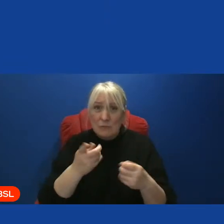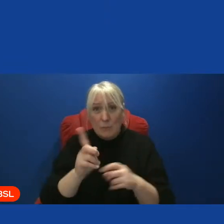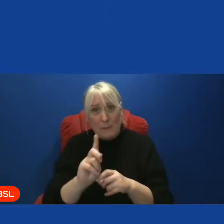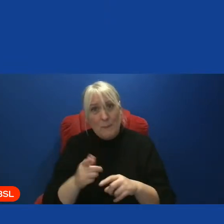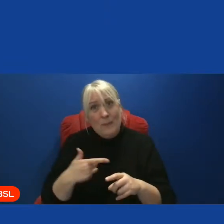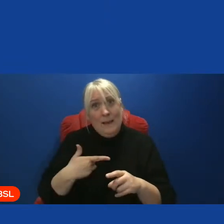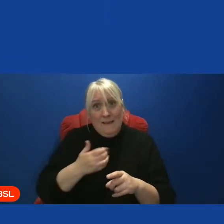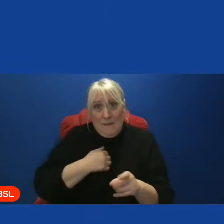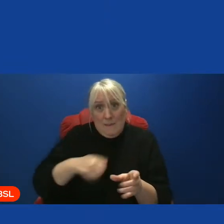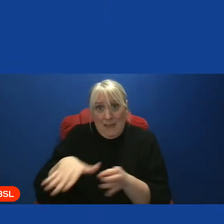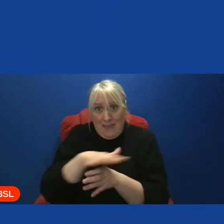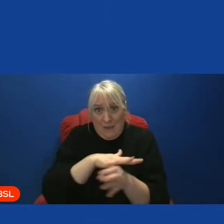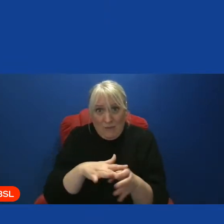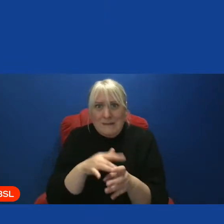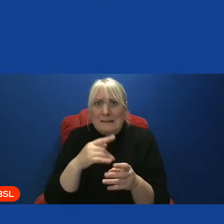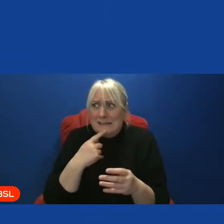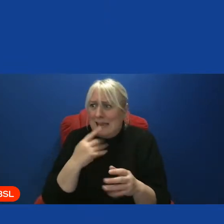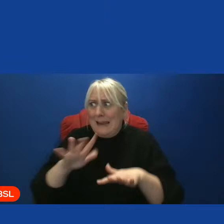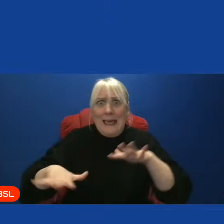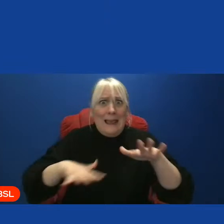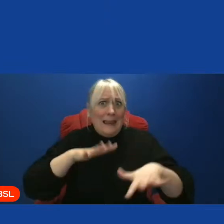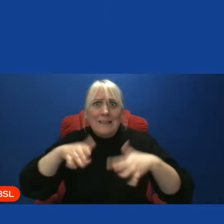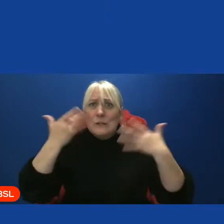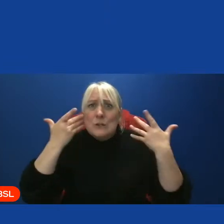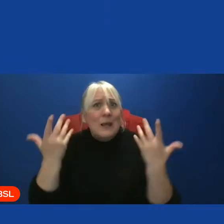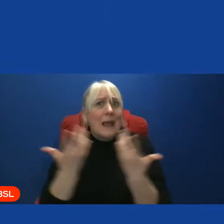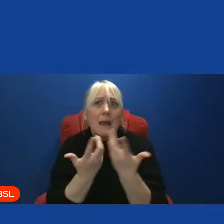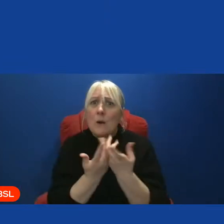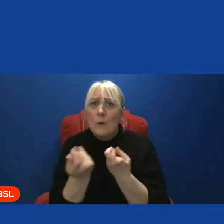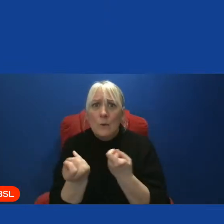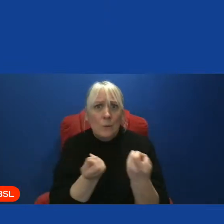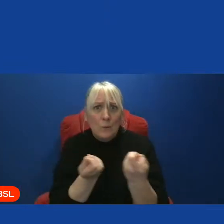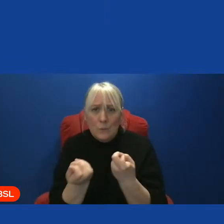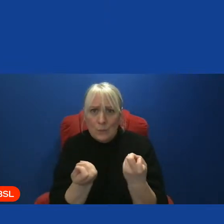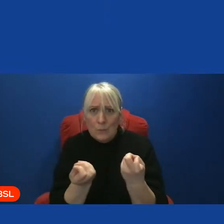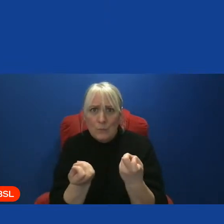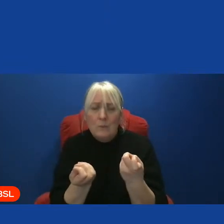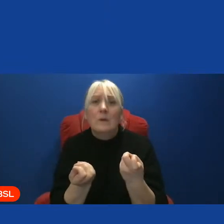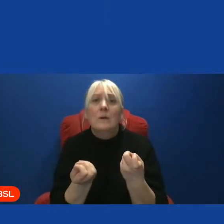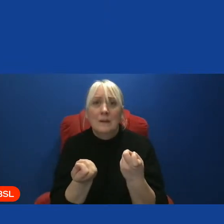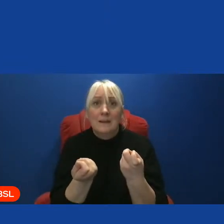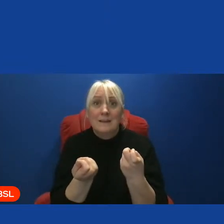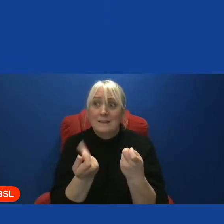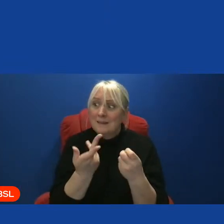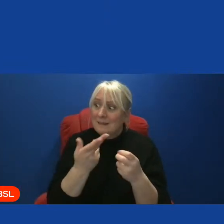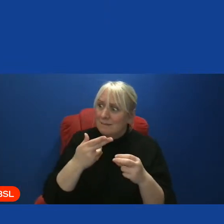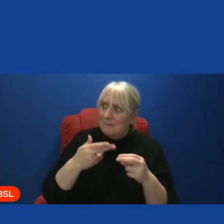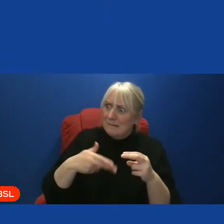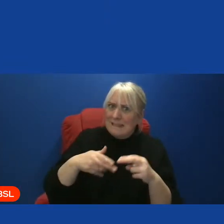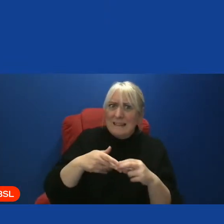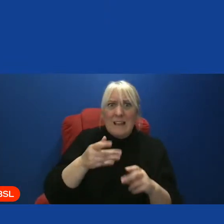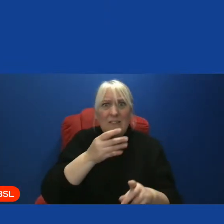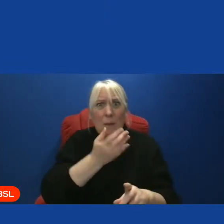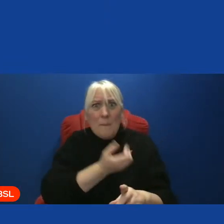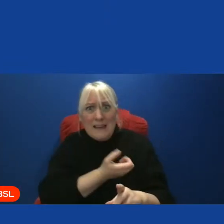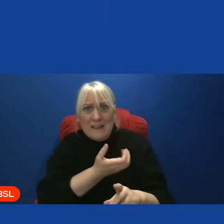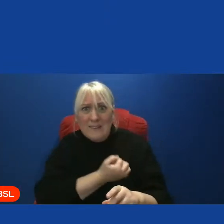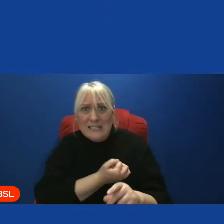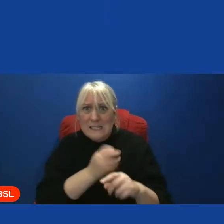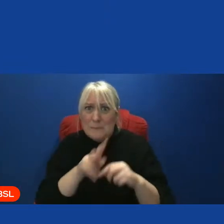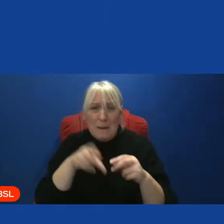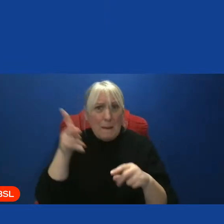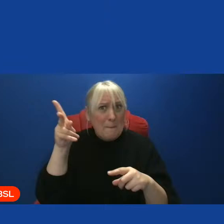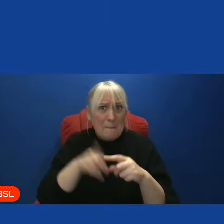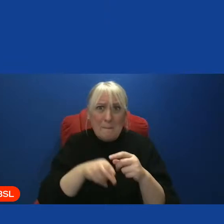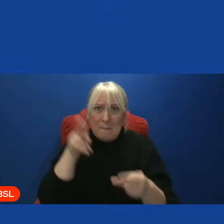cuts were first announced, and they have no idea what they will do if this lifeline of benefits are taken away. And these